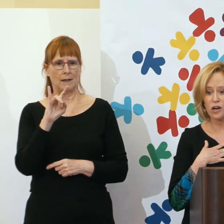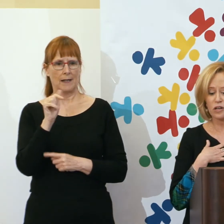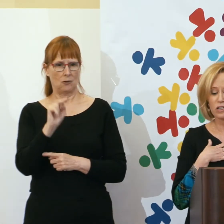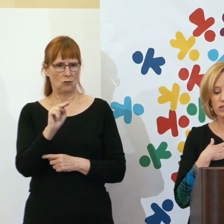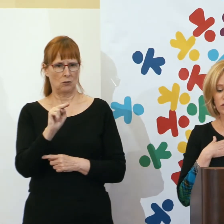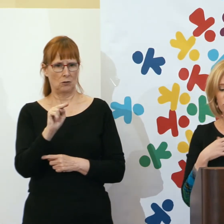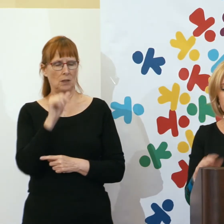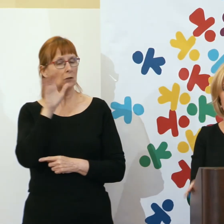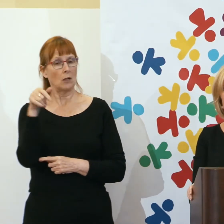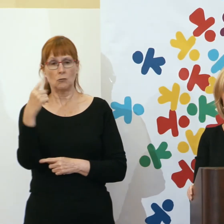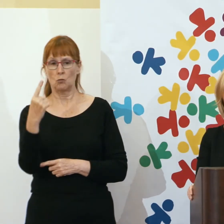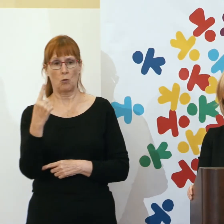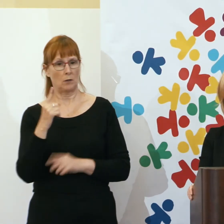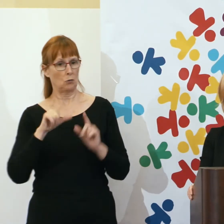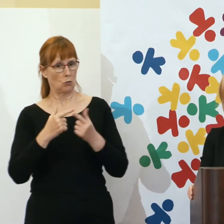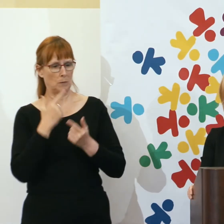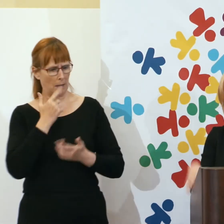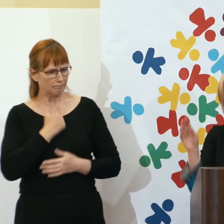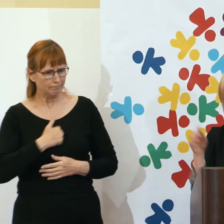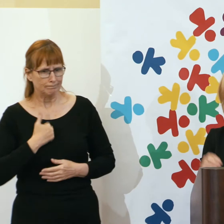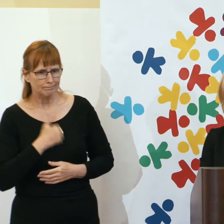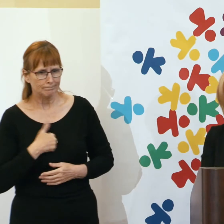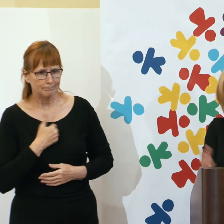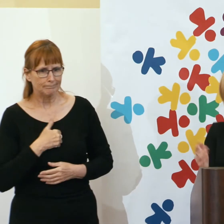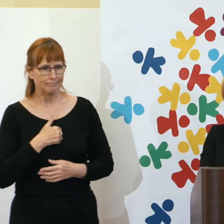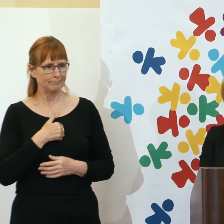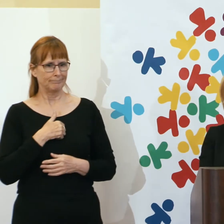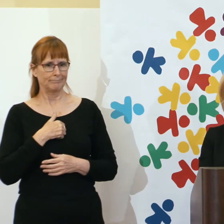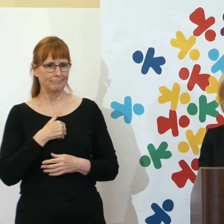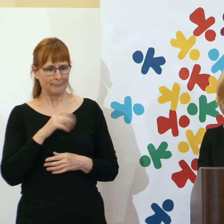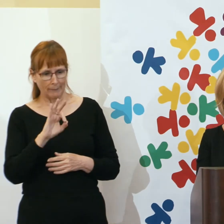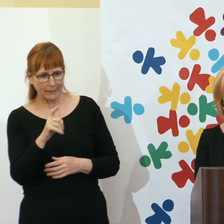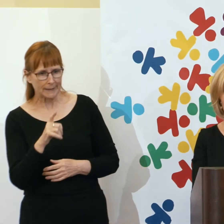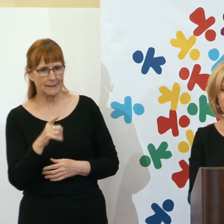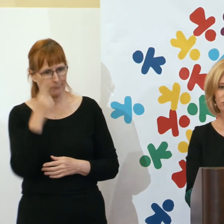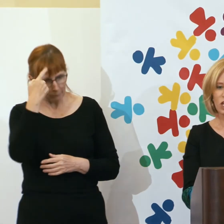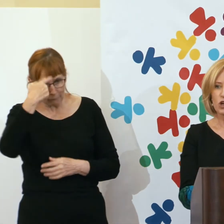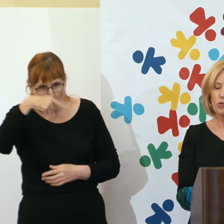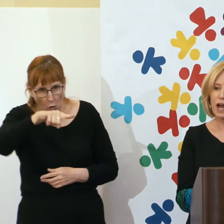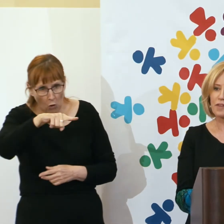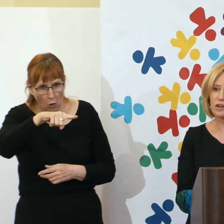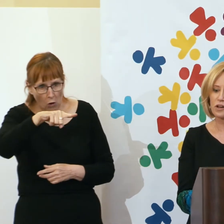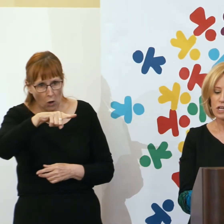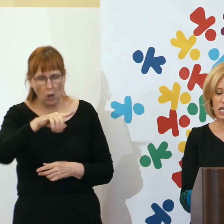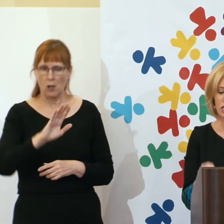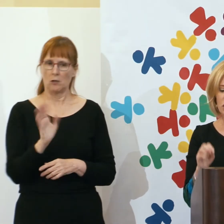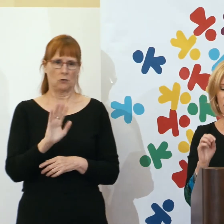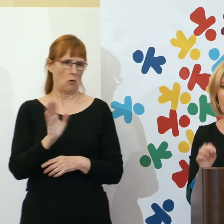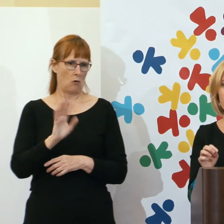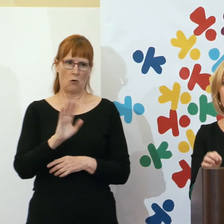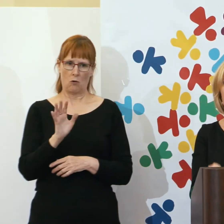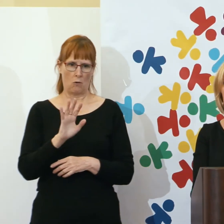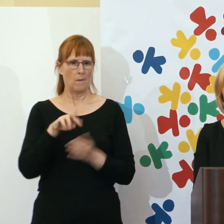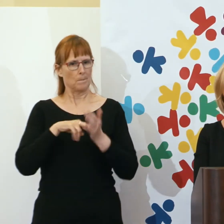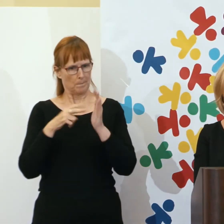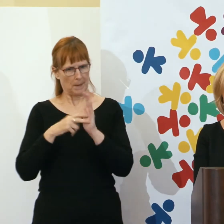so sorry you've experienced this. Here, let me fix it. Rather, it is everyone